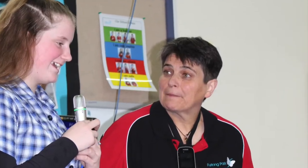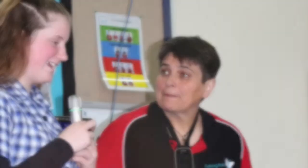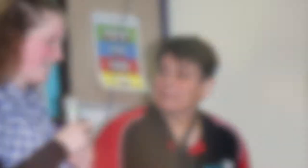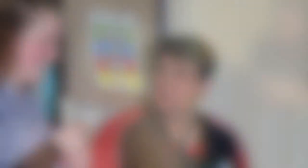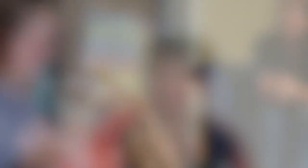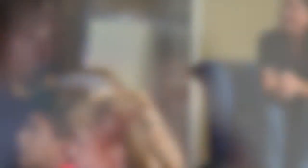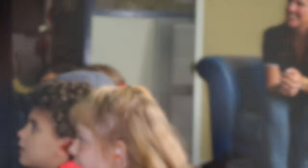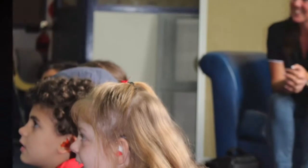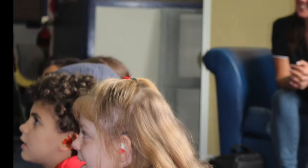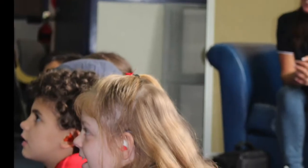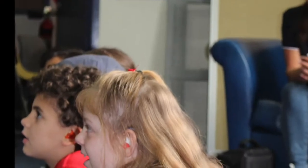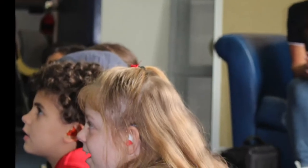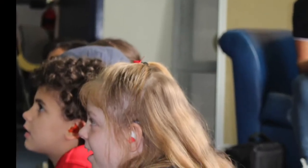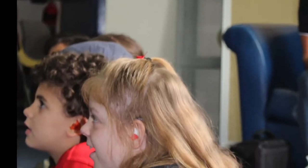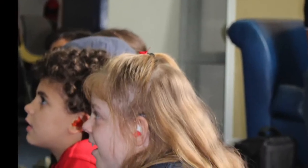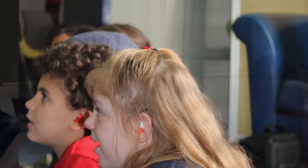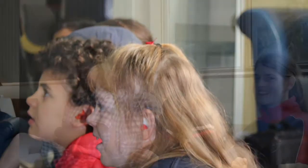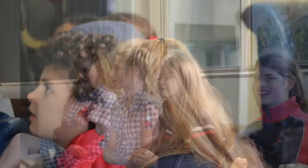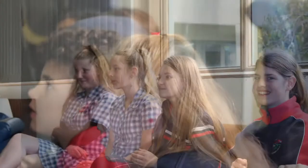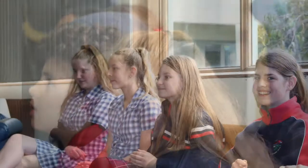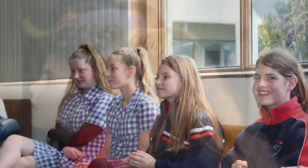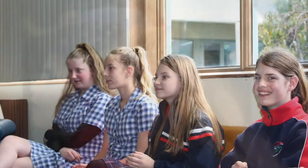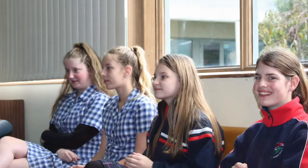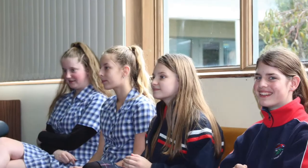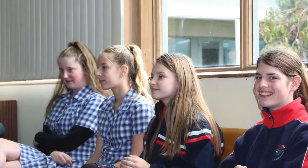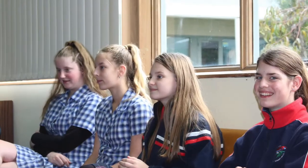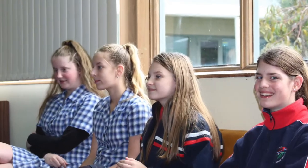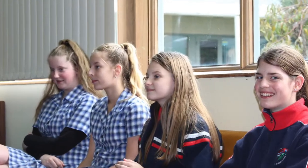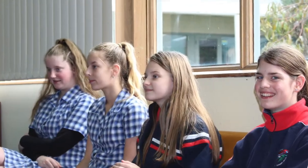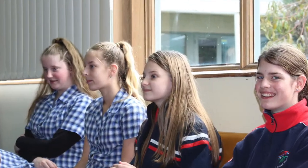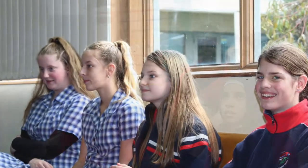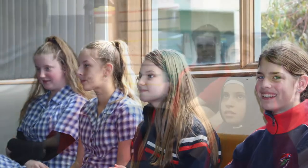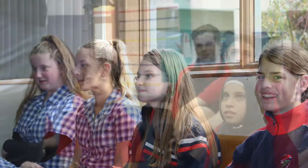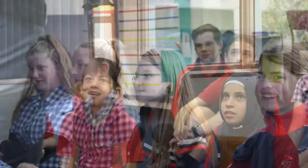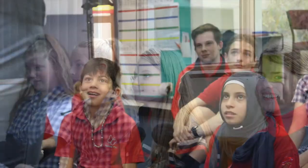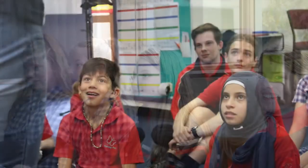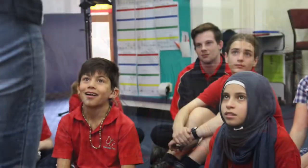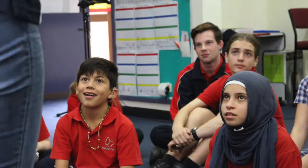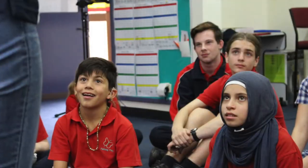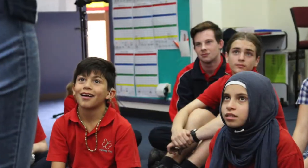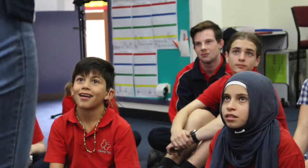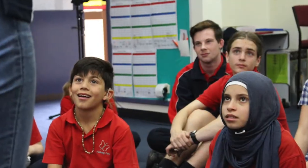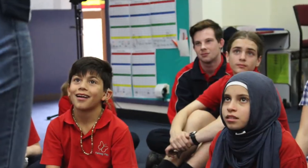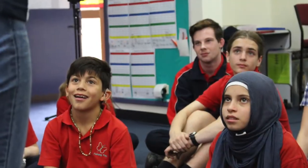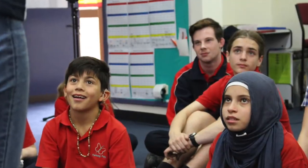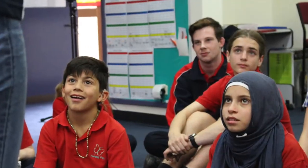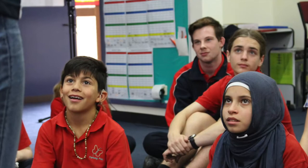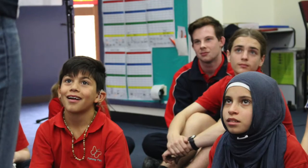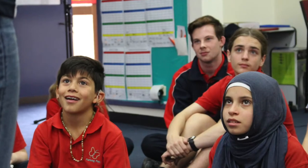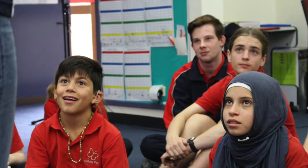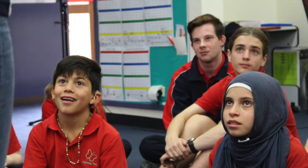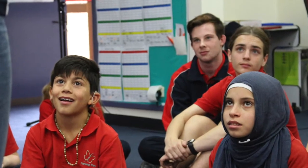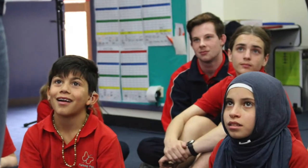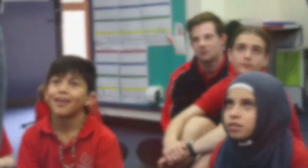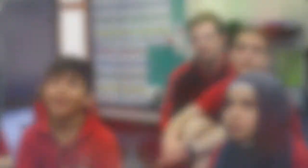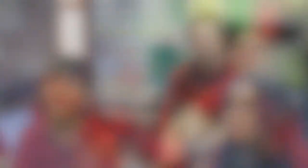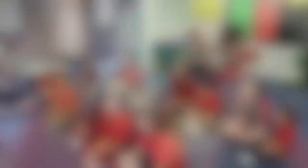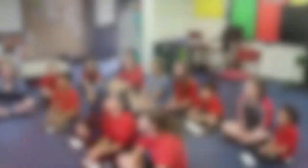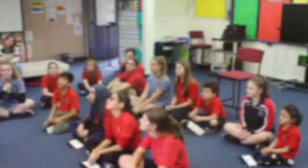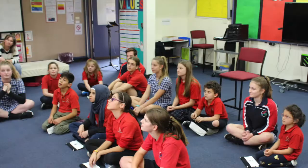real. To take another look, you might see. Will you be there?